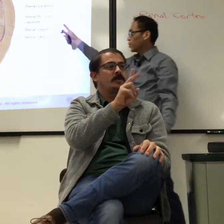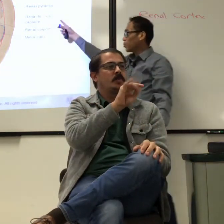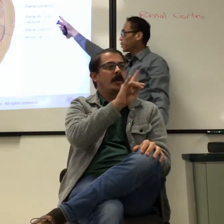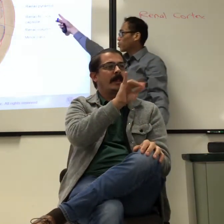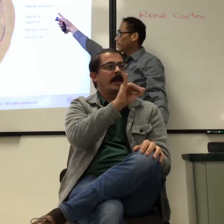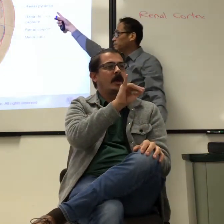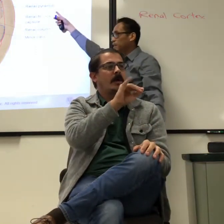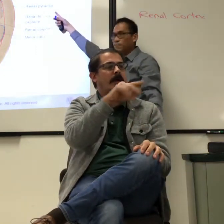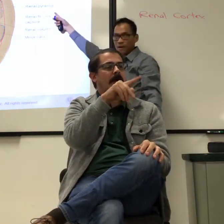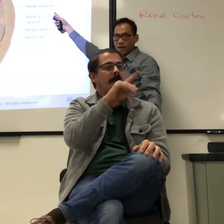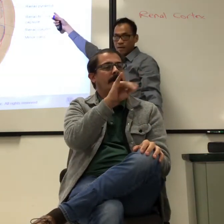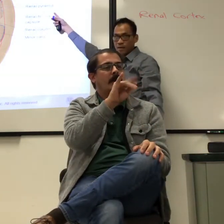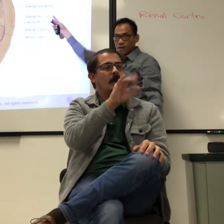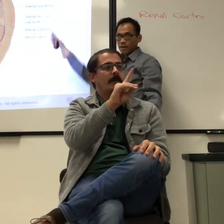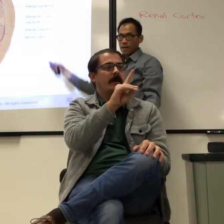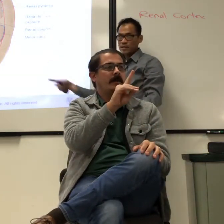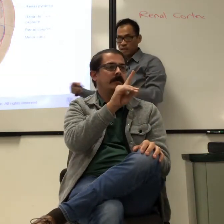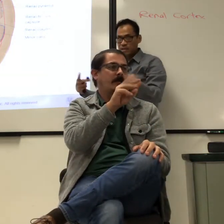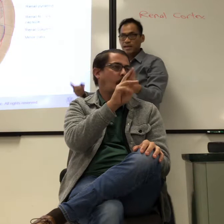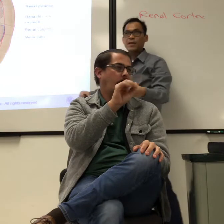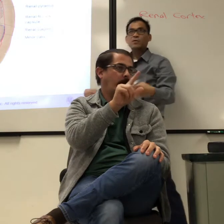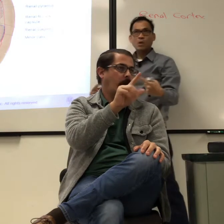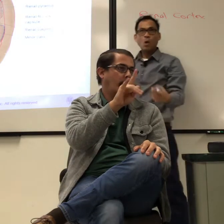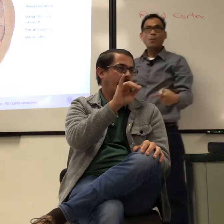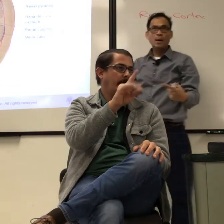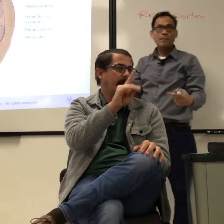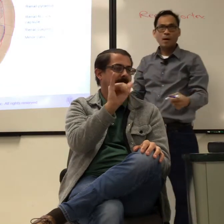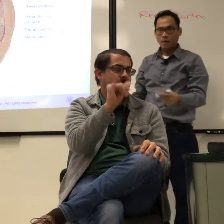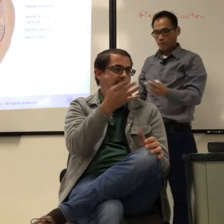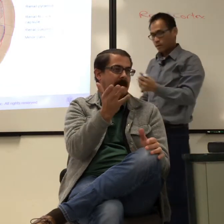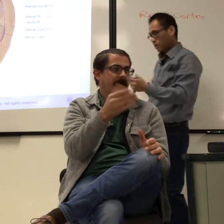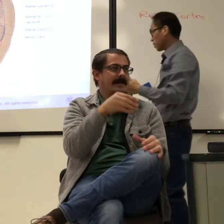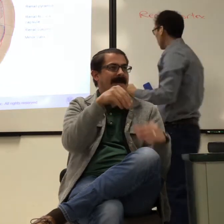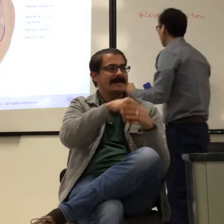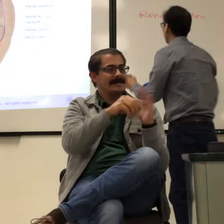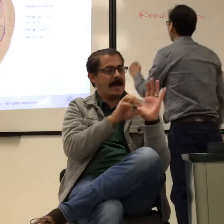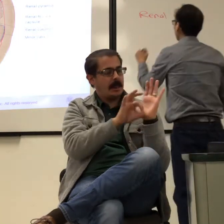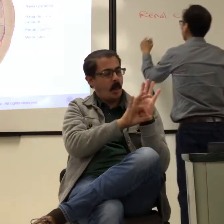call them renal pyramid, same thing. It's the inner lobe part.